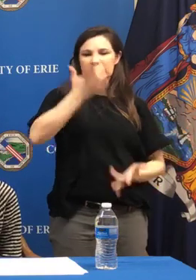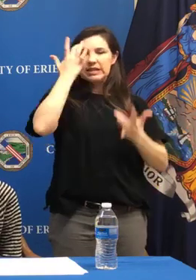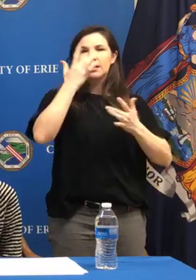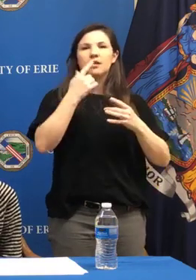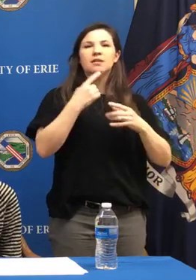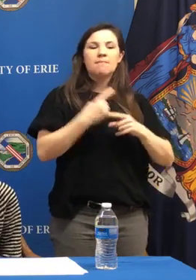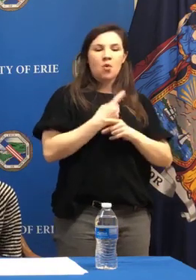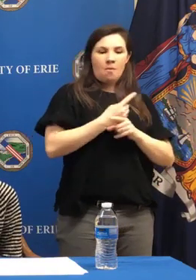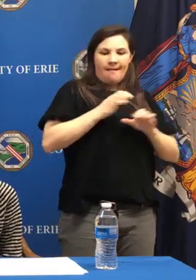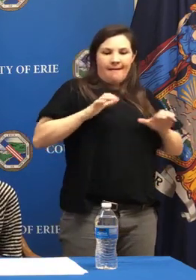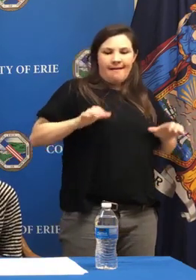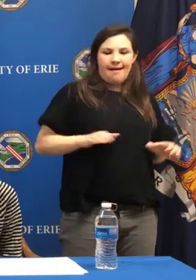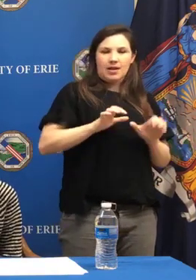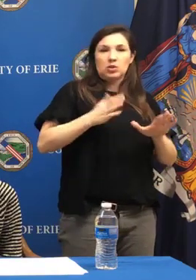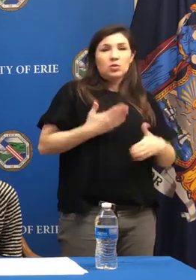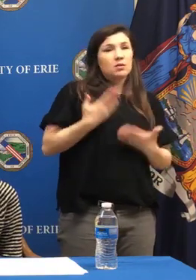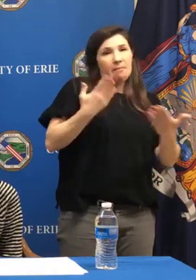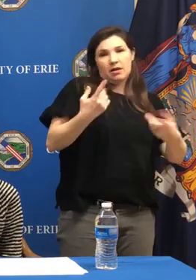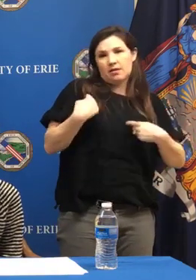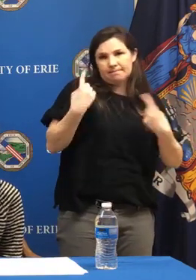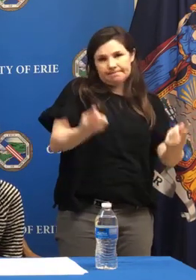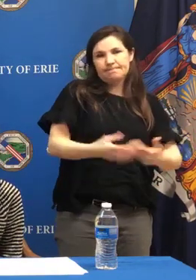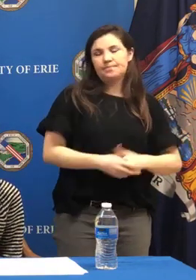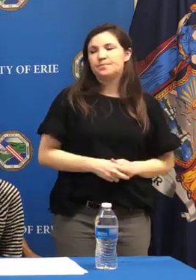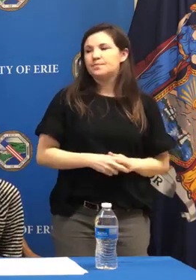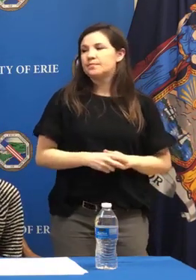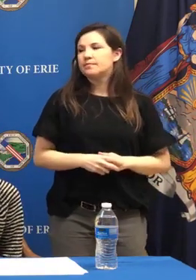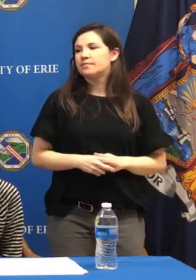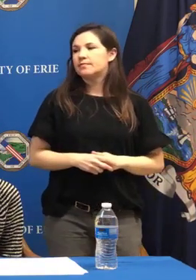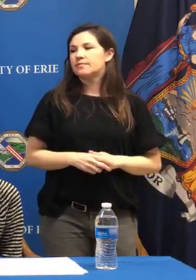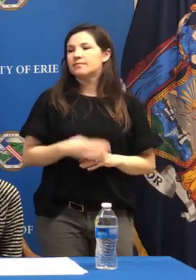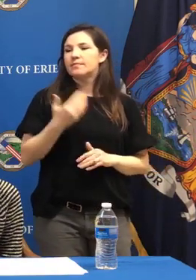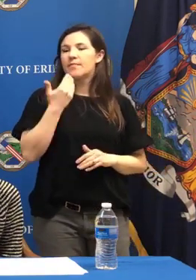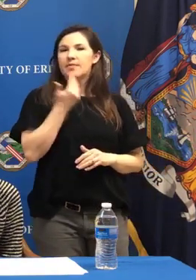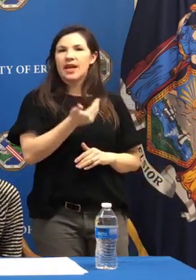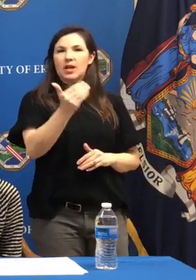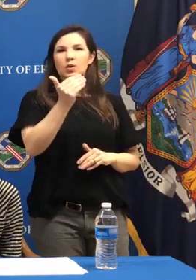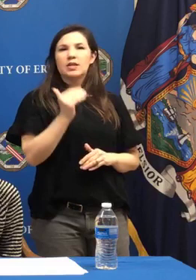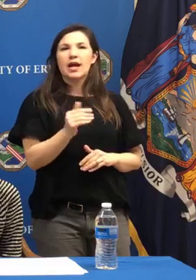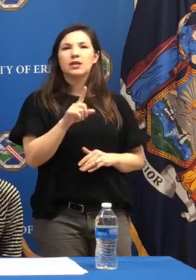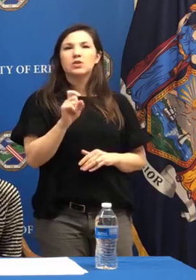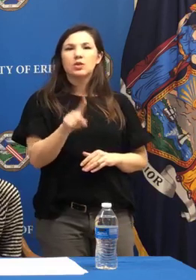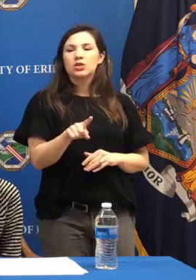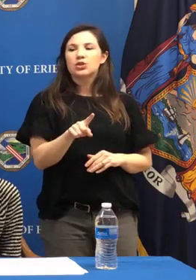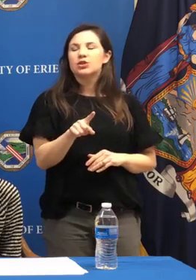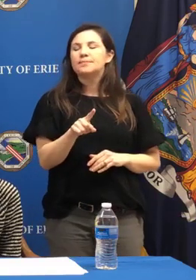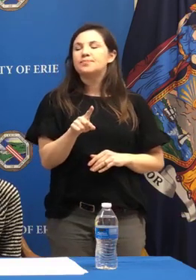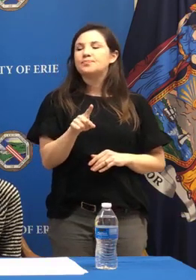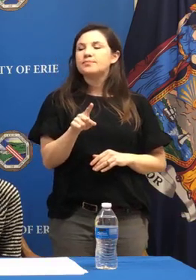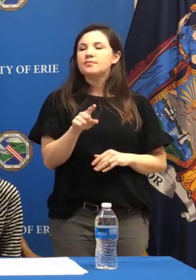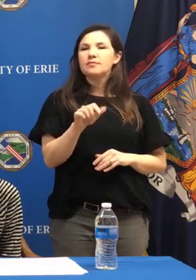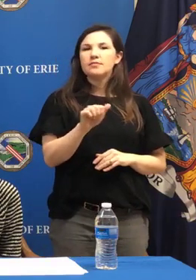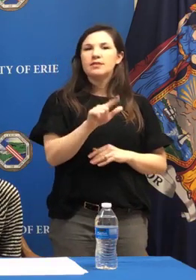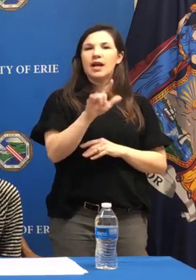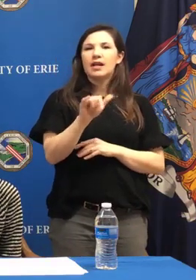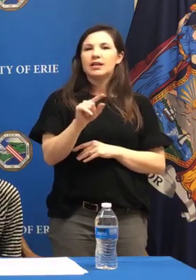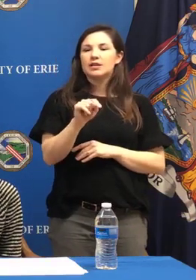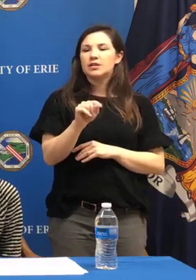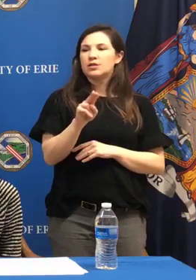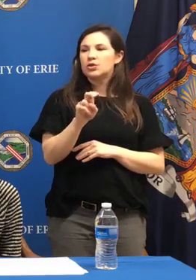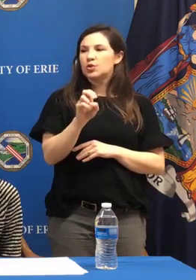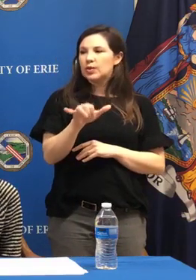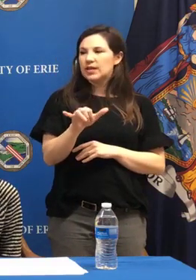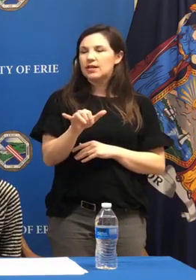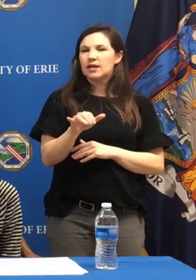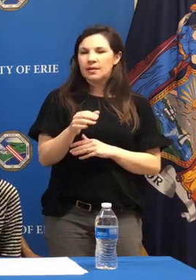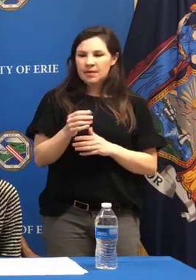appropriate actions that we've been recommending. Okay, thank you. The next question is to Allie Tui. Everybody gets one,